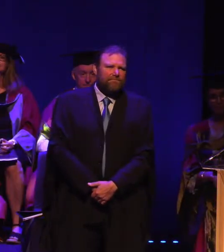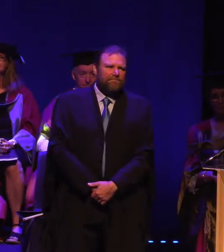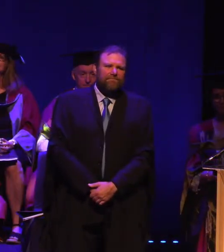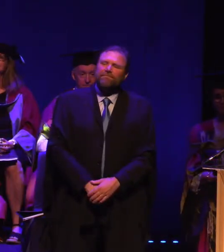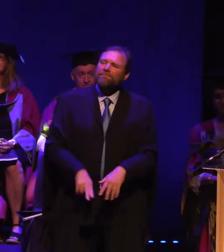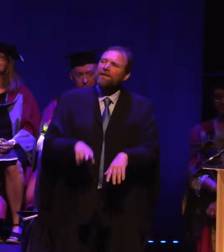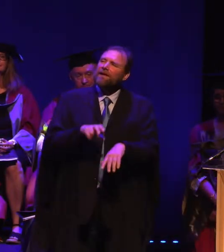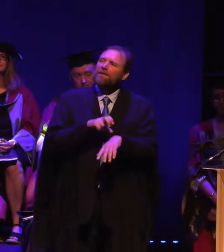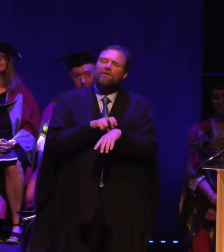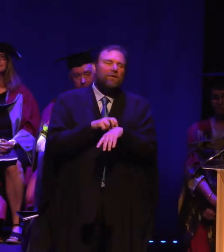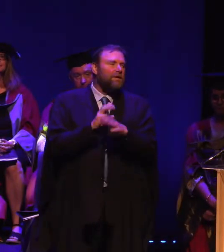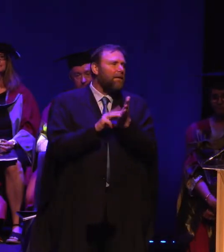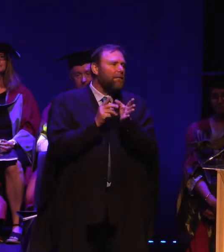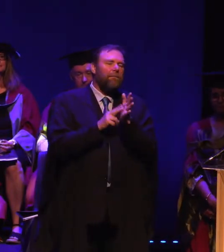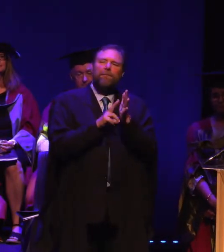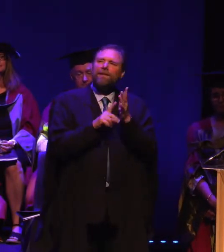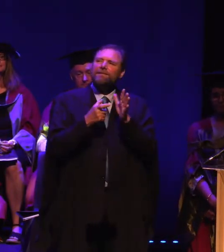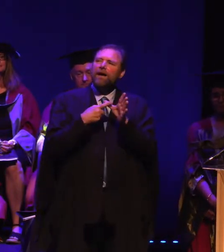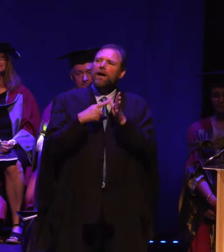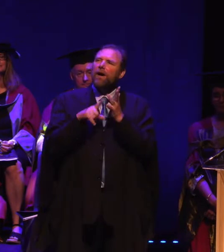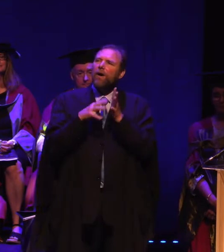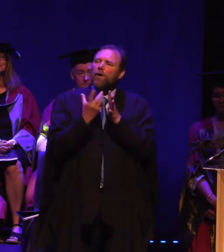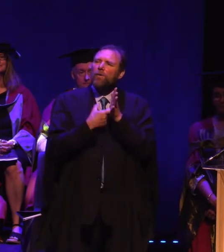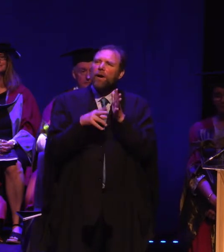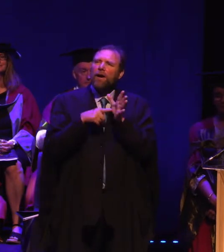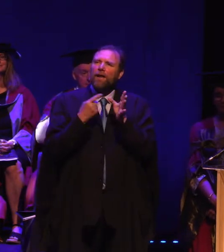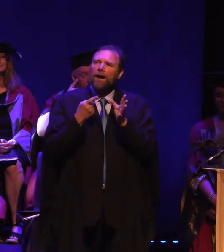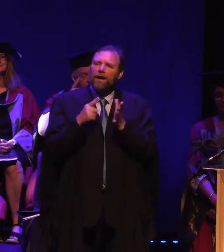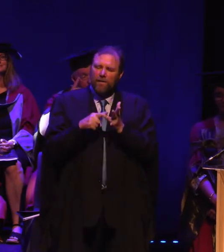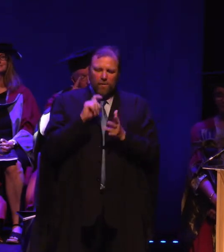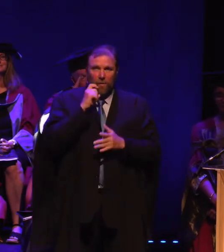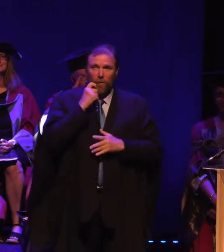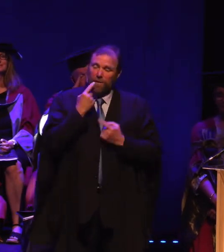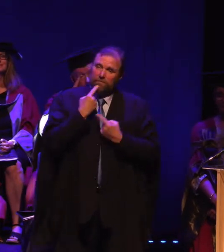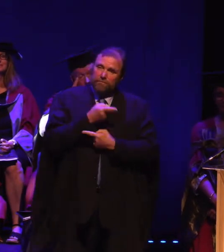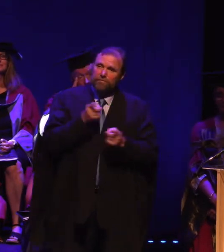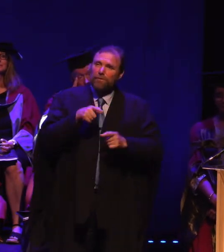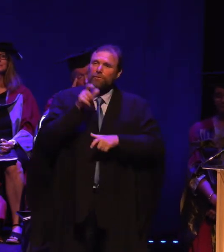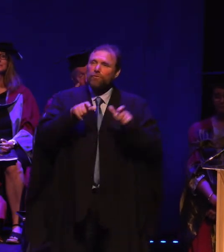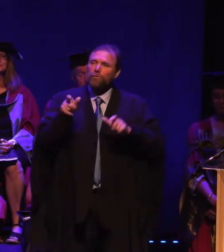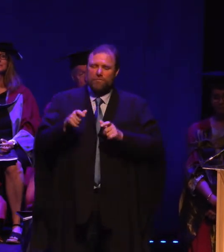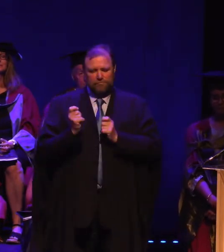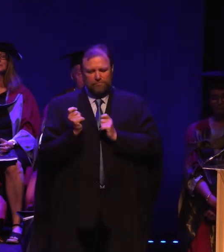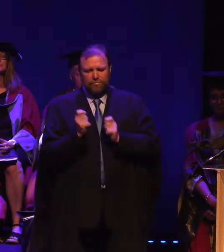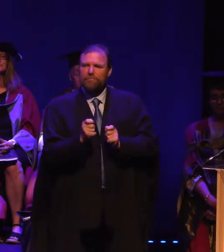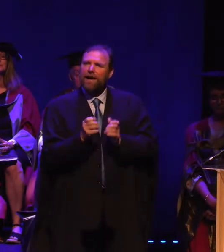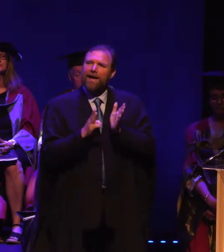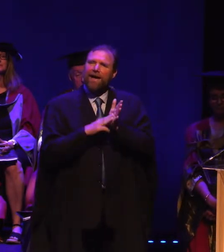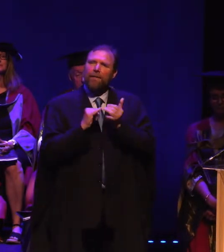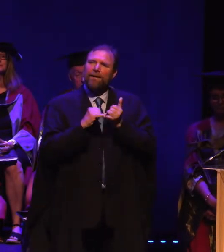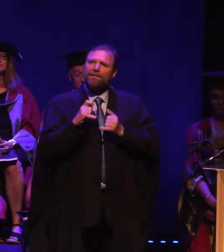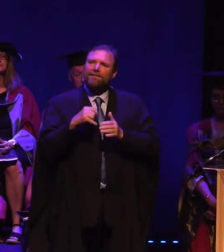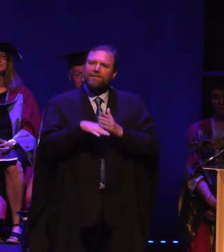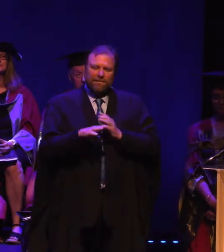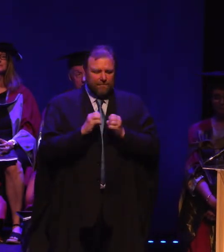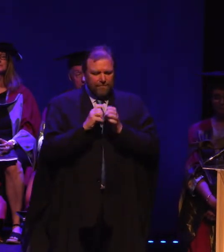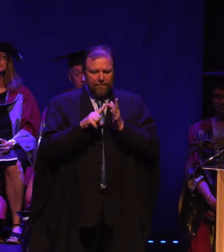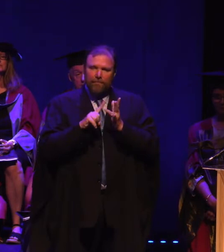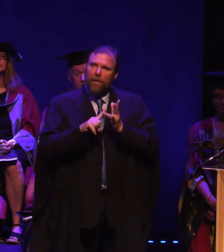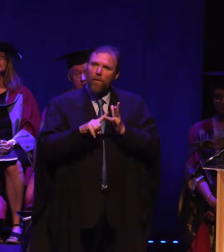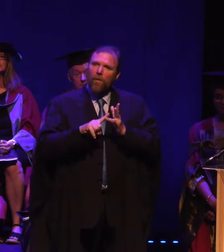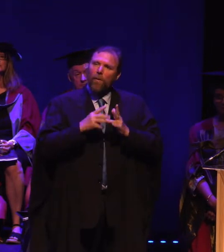Dr. Maninda Aluwalia will announce a student who have been awarded Master of Science in Biomedical